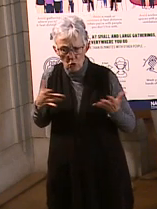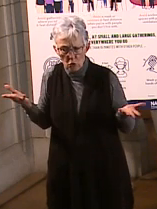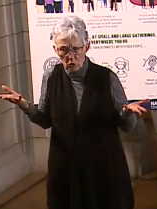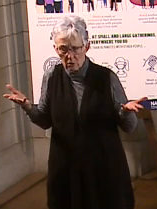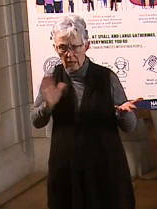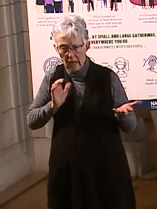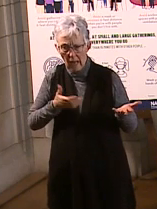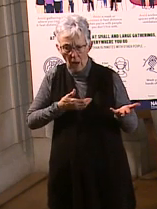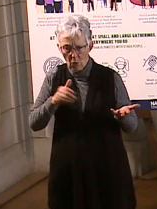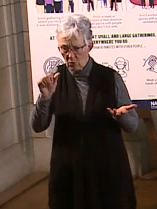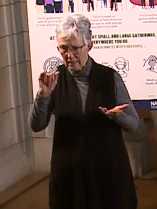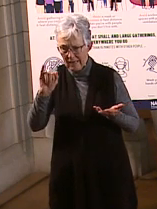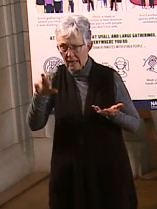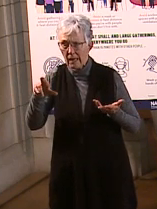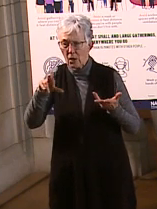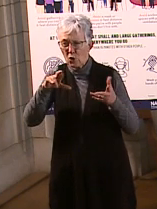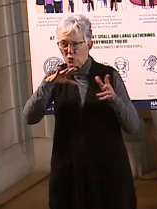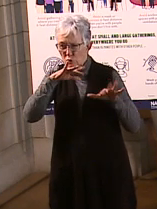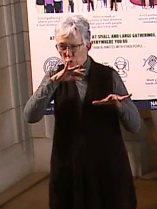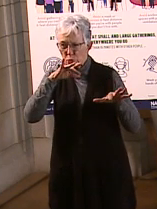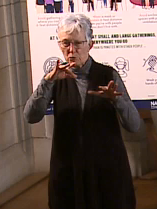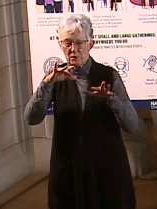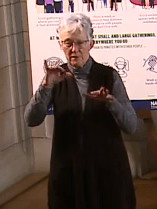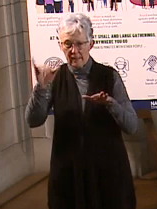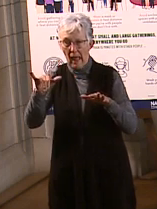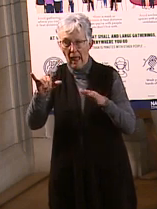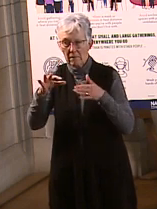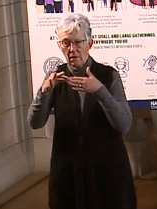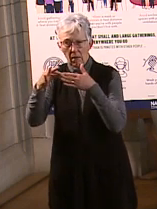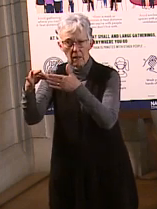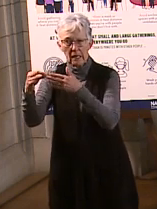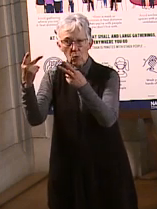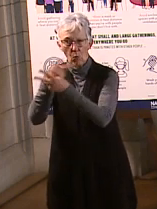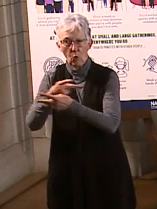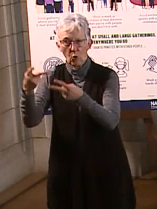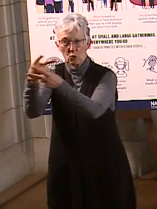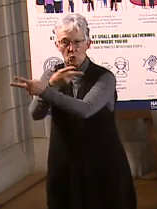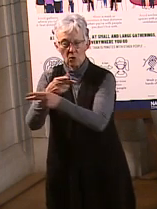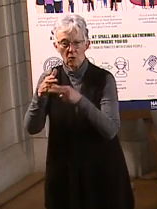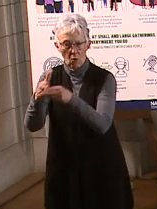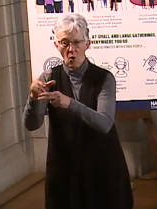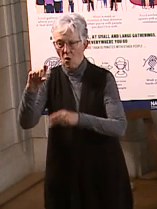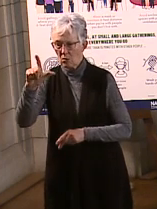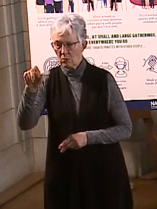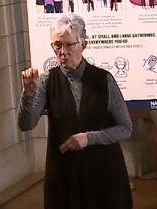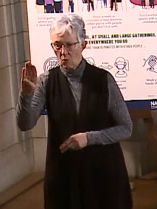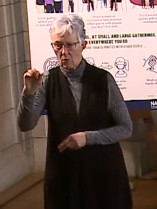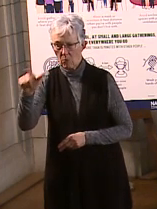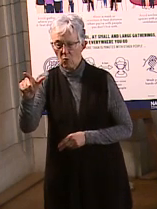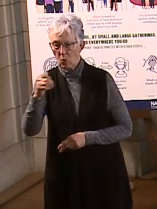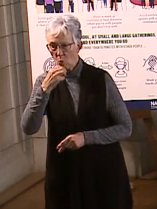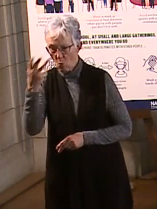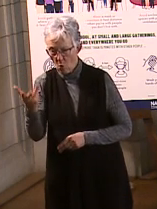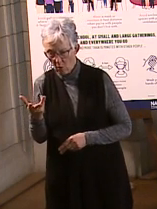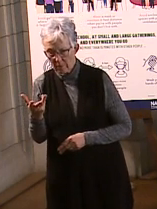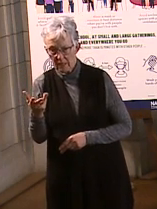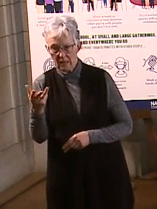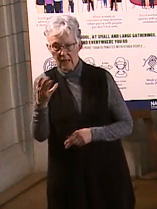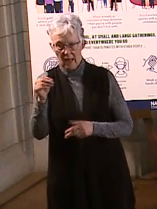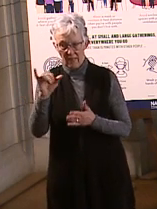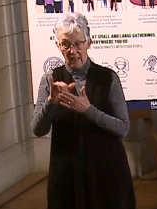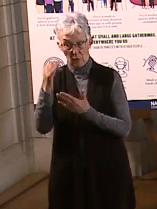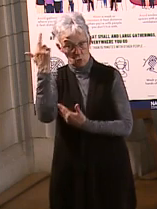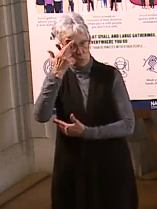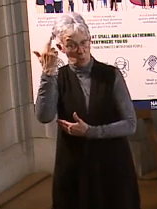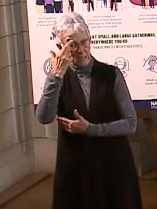some of the carbon emissions that we have, we wouldn't see these swings like we have. So